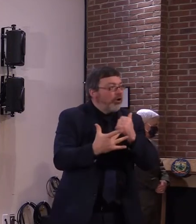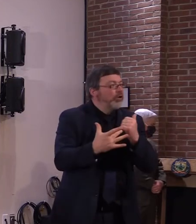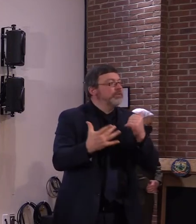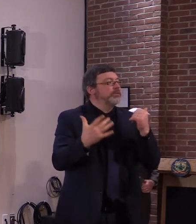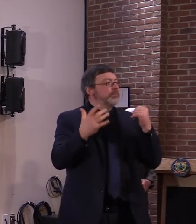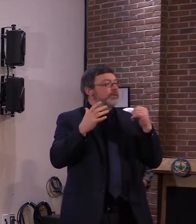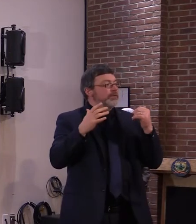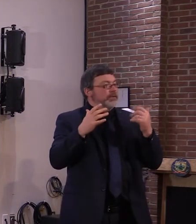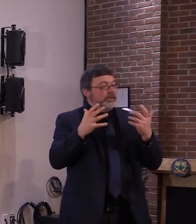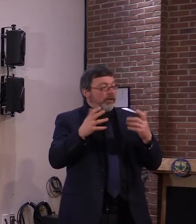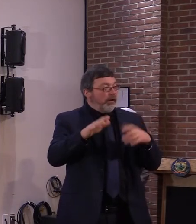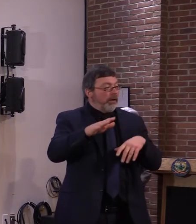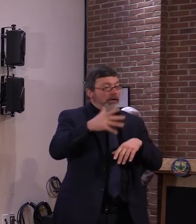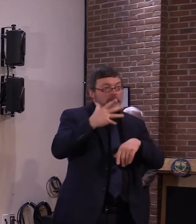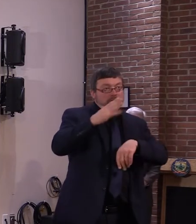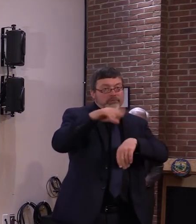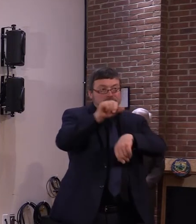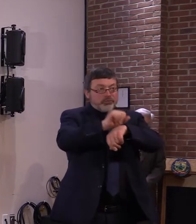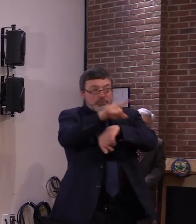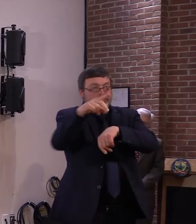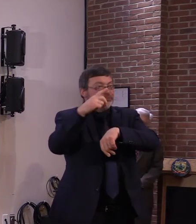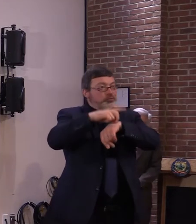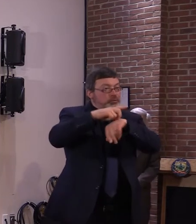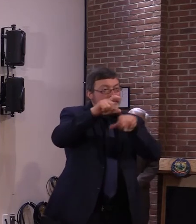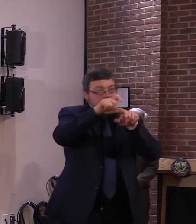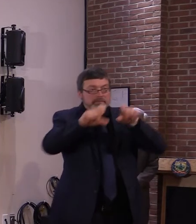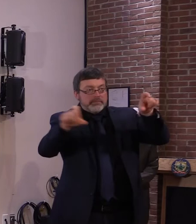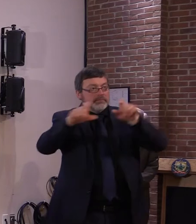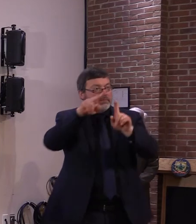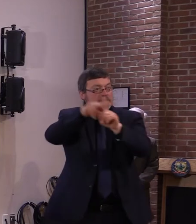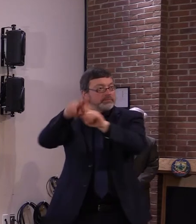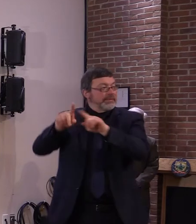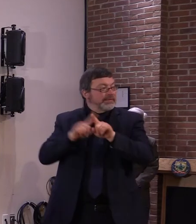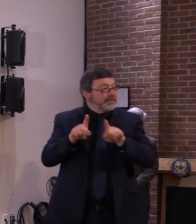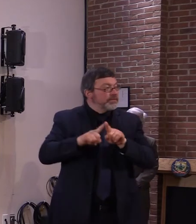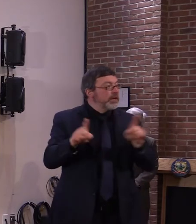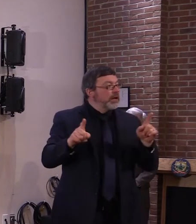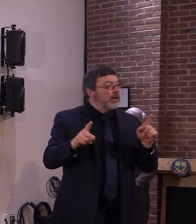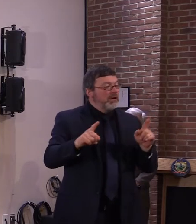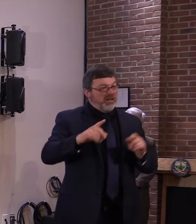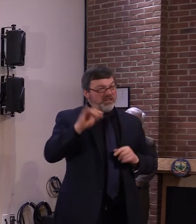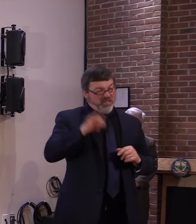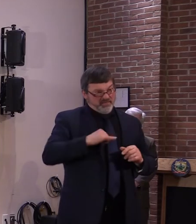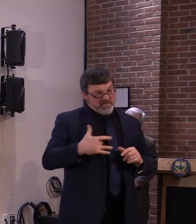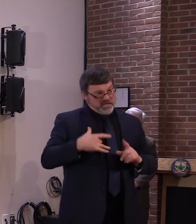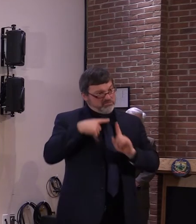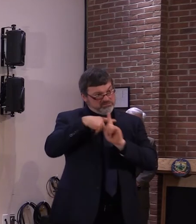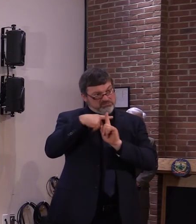things a little bit different and and i think that we've been uh we can benefit from that